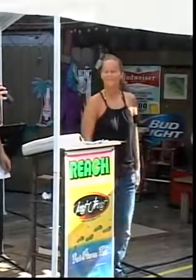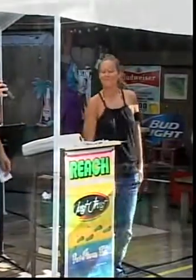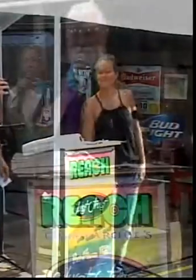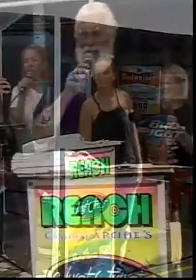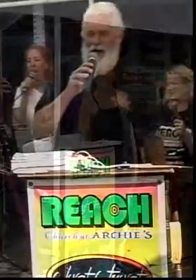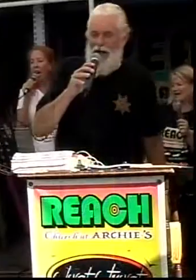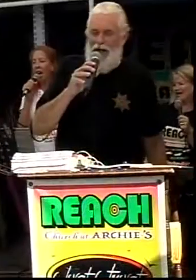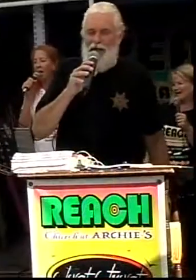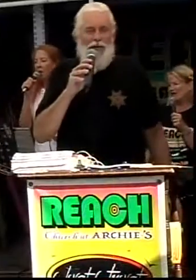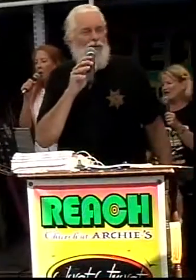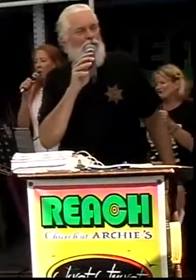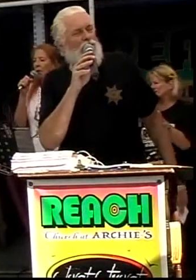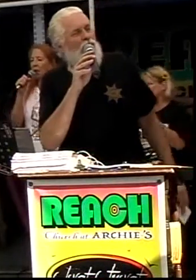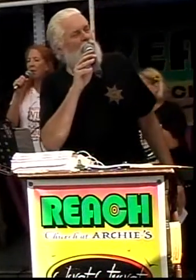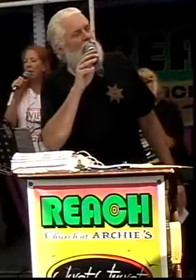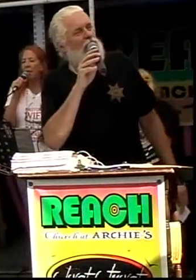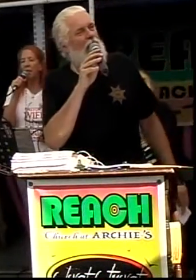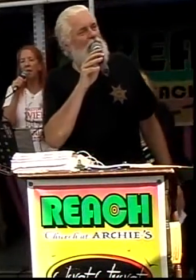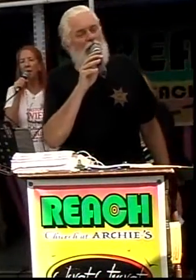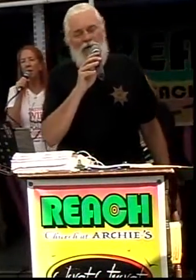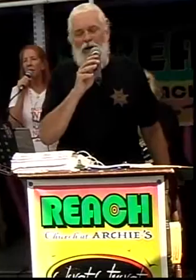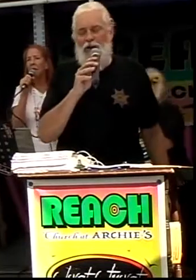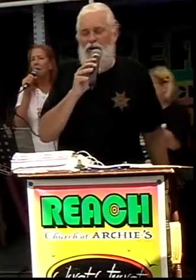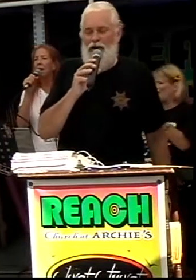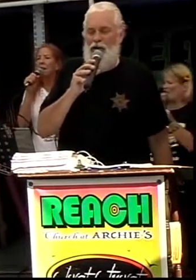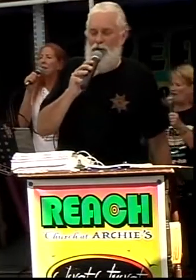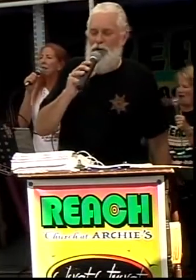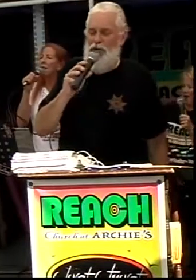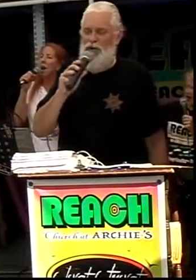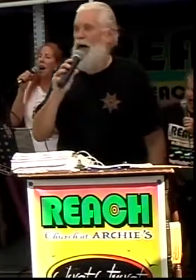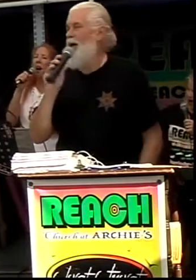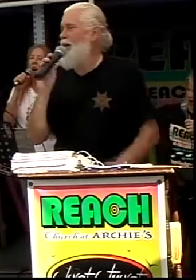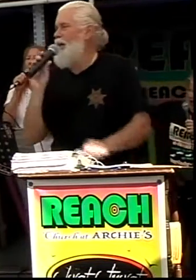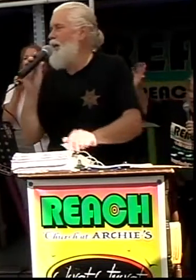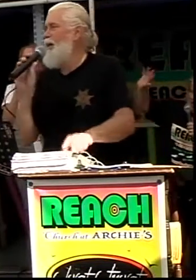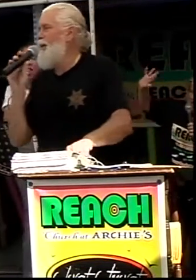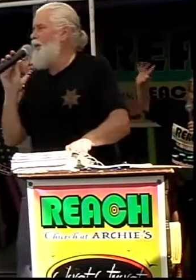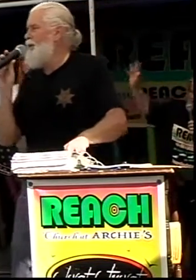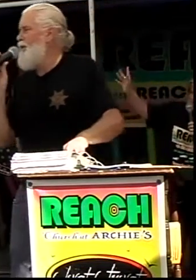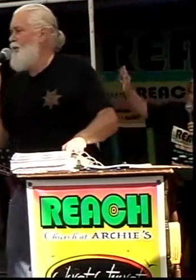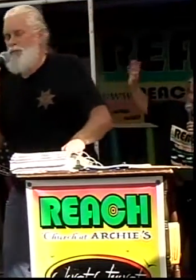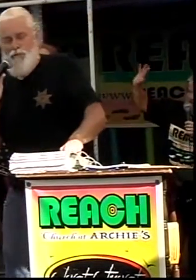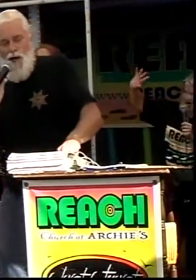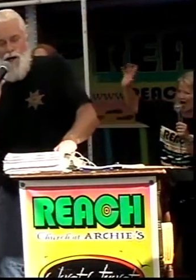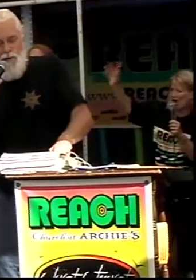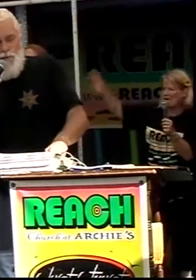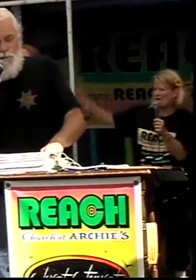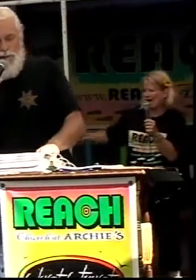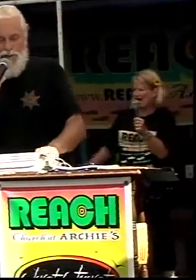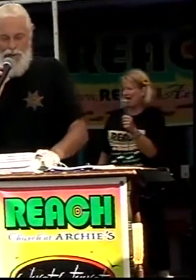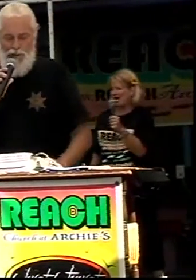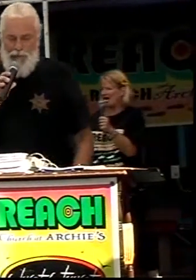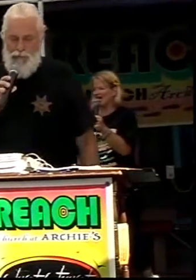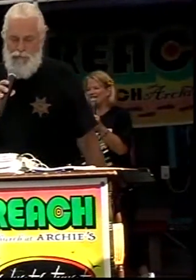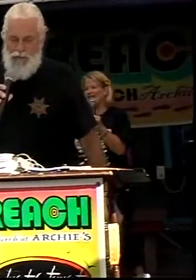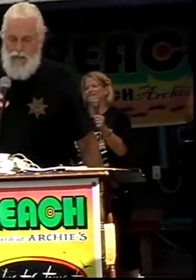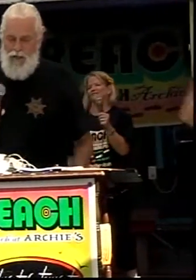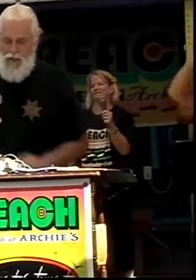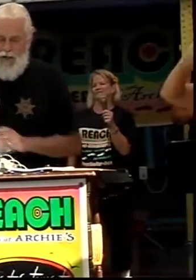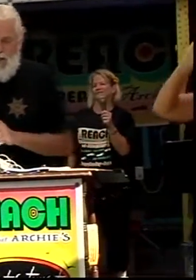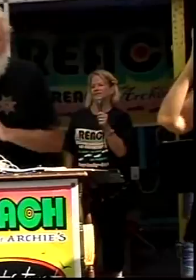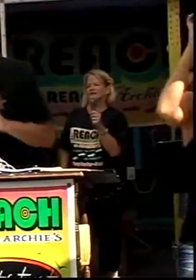when the shadow of this life have gone. I'll fly away